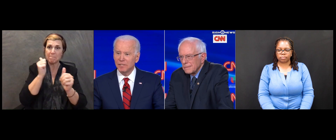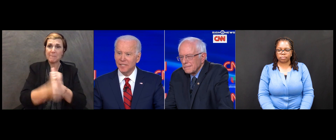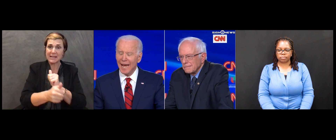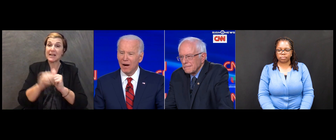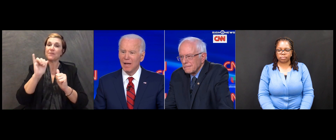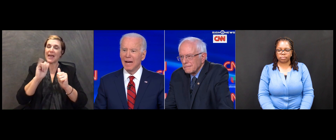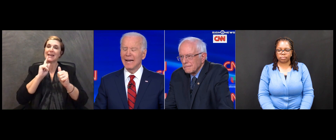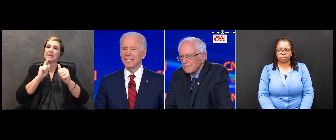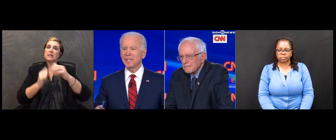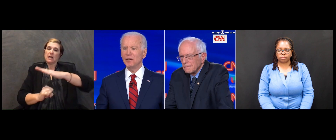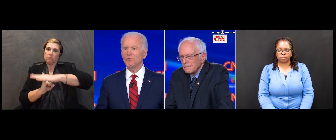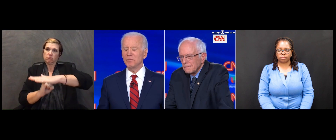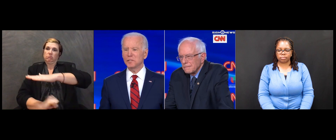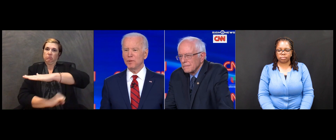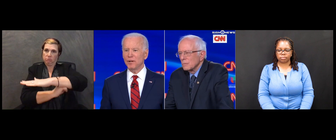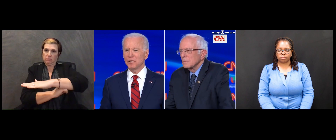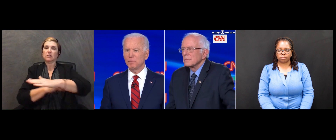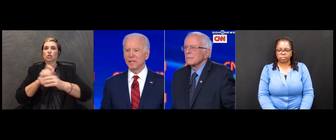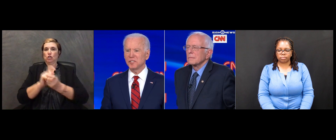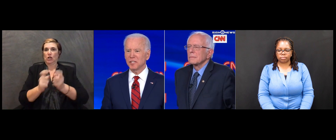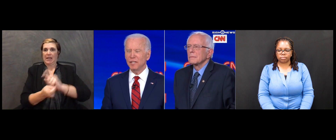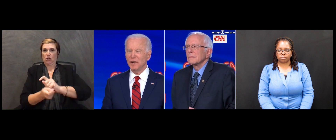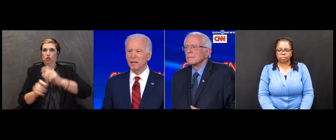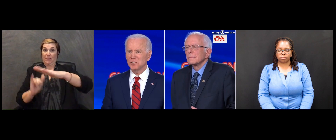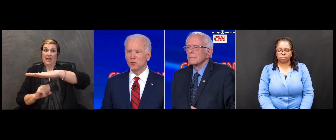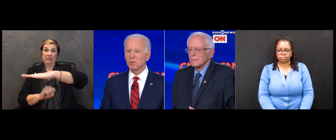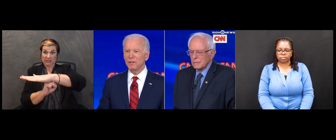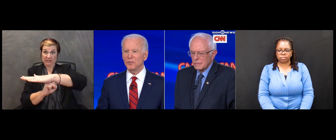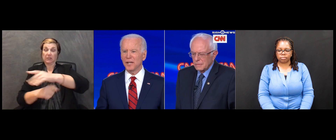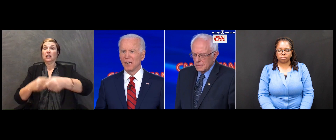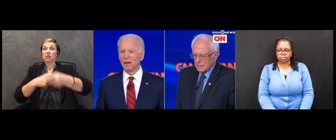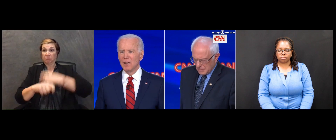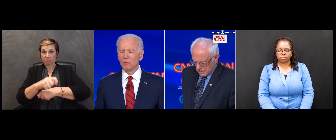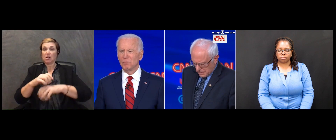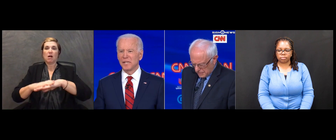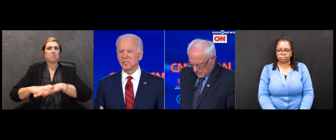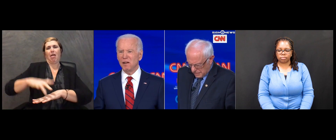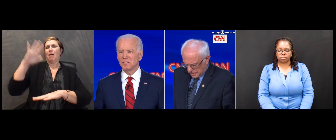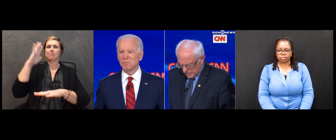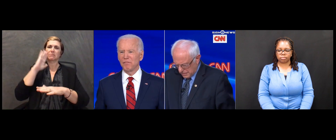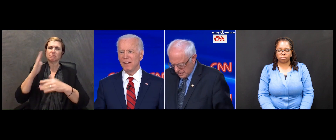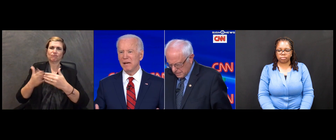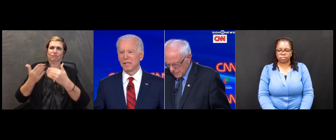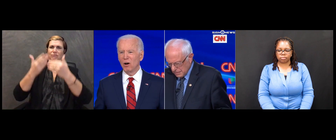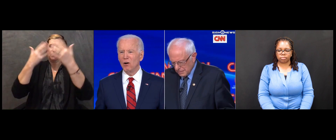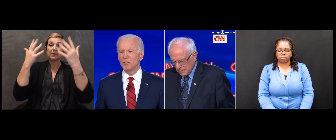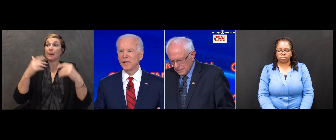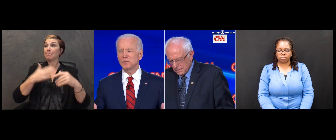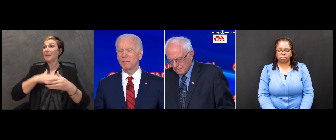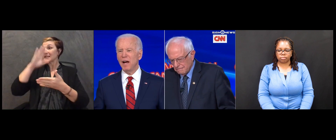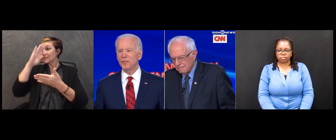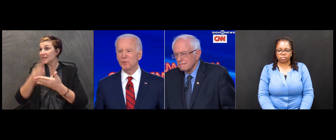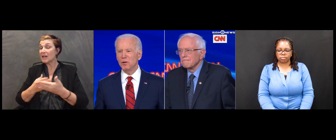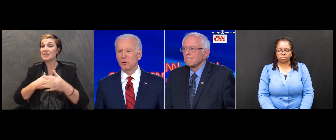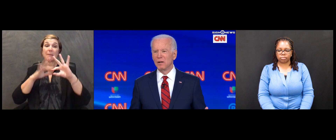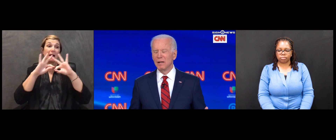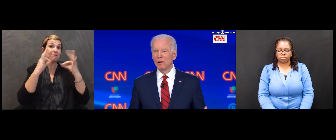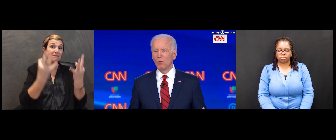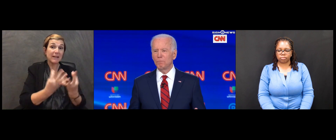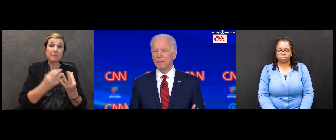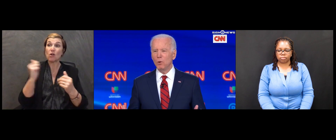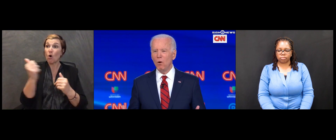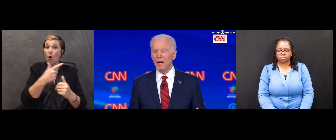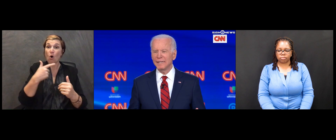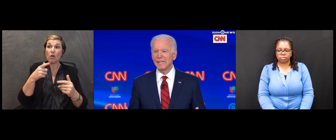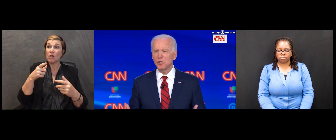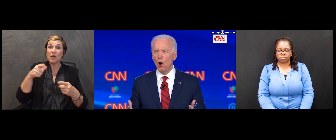and it happens now. I can tell you from experience, being a significant consumer of health care, with my sons, my family, all the things we've gone through,